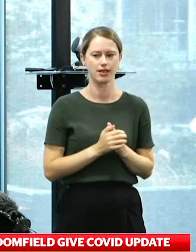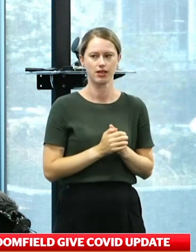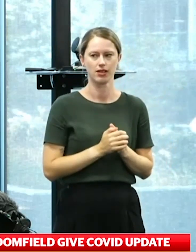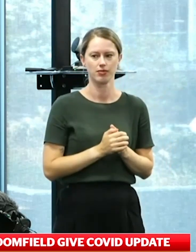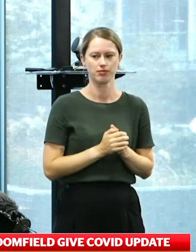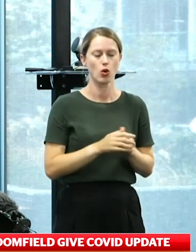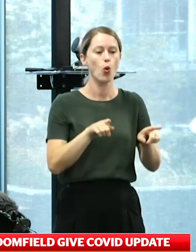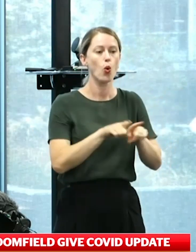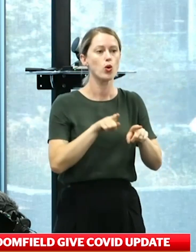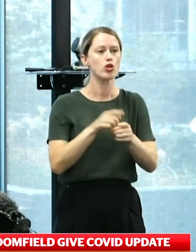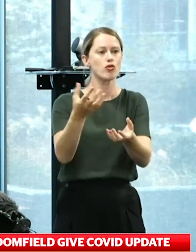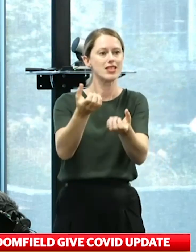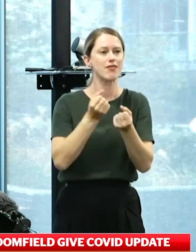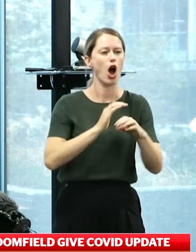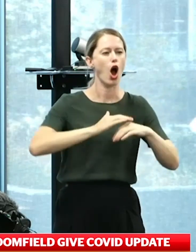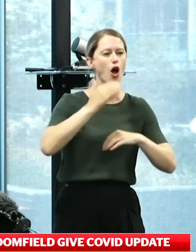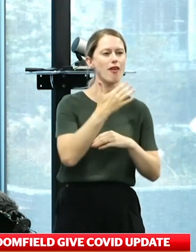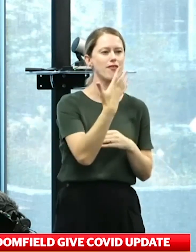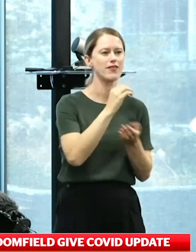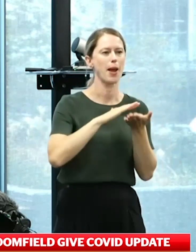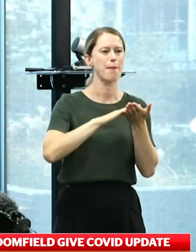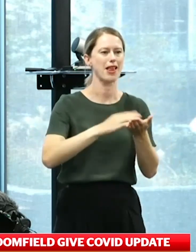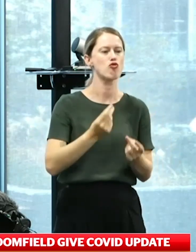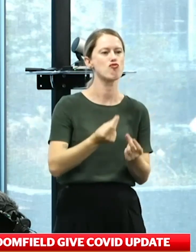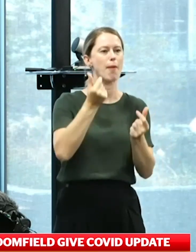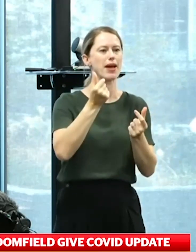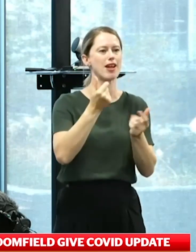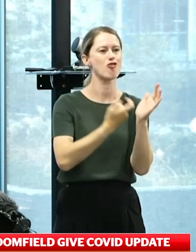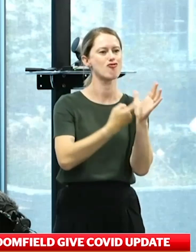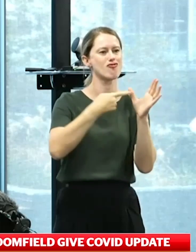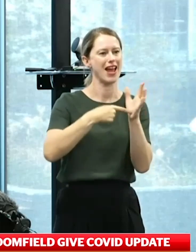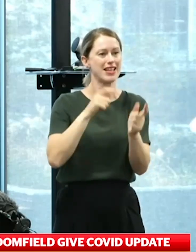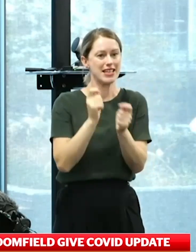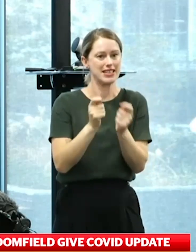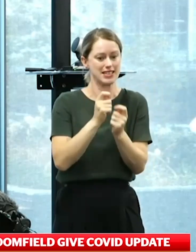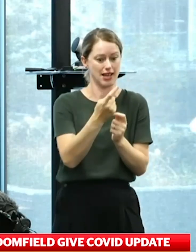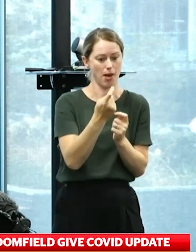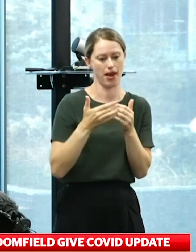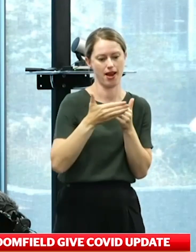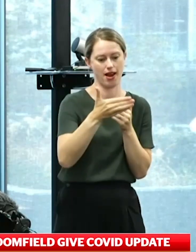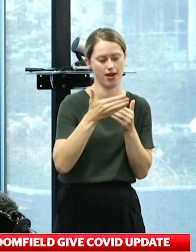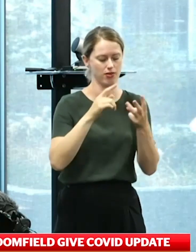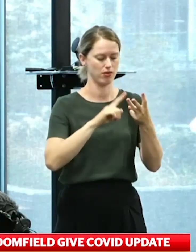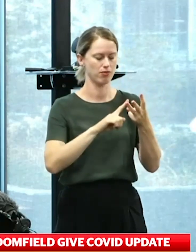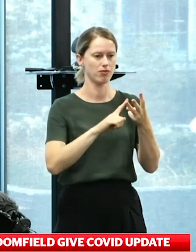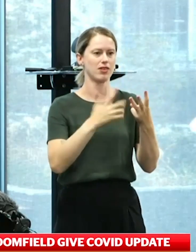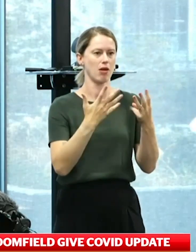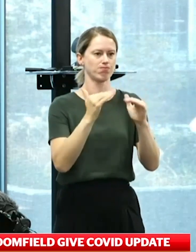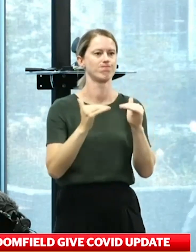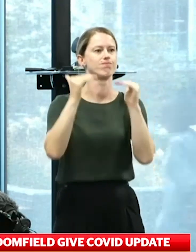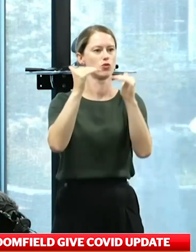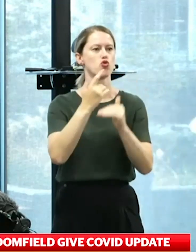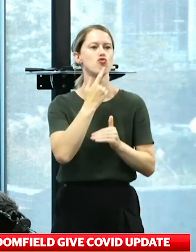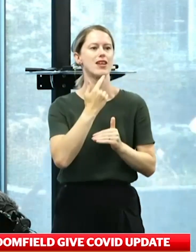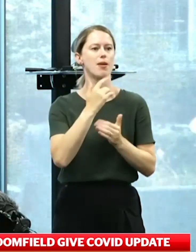of over 50 million rapid antigen tests in the next 2 months to ensure those who need to be tested can be. Our red traffic light settings that remove the risk of